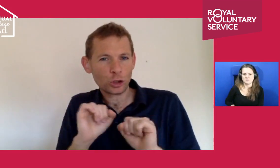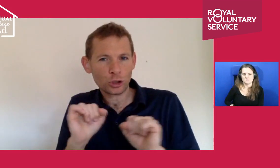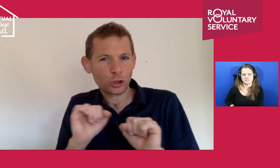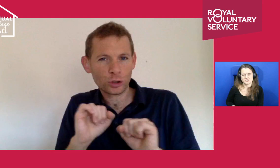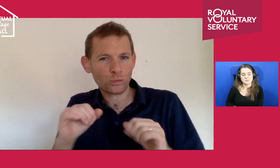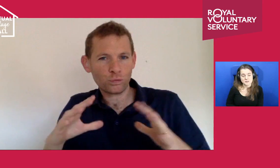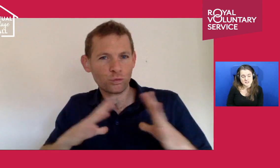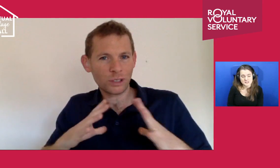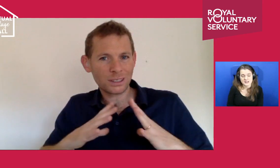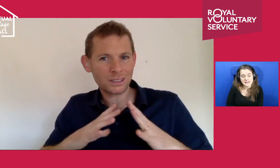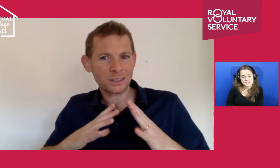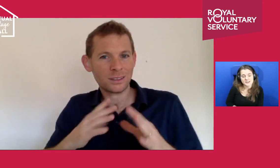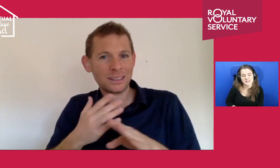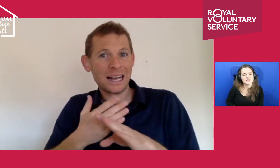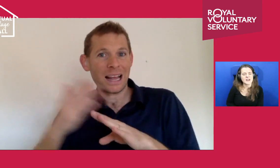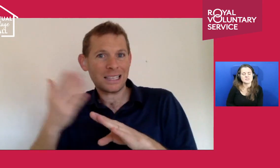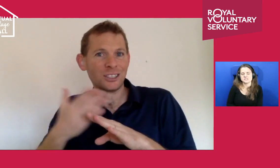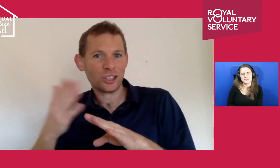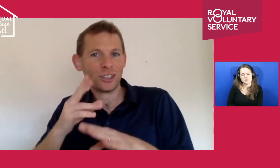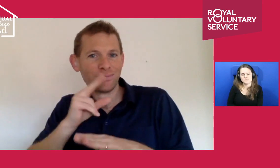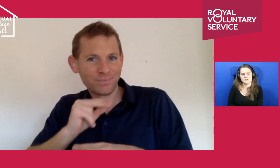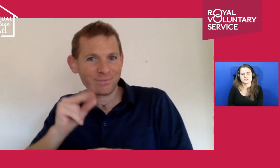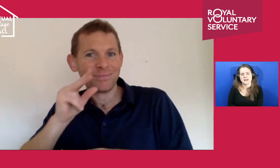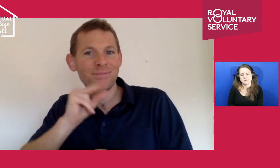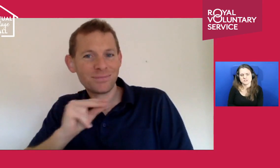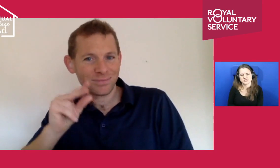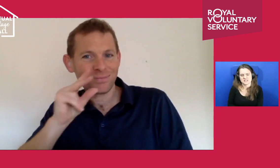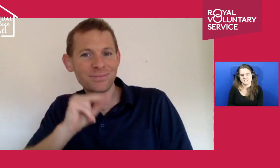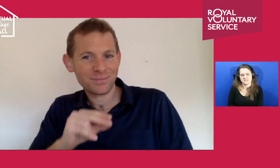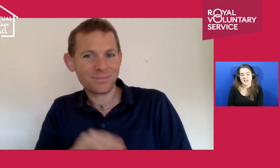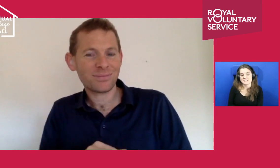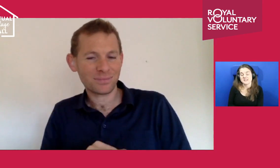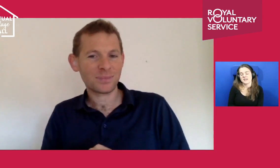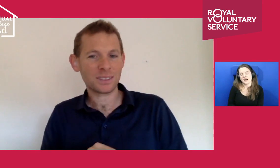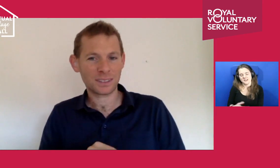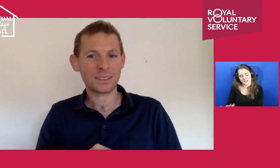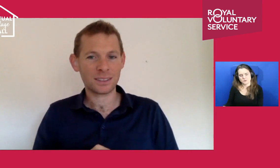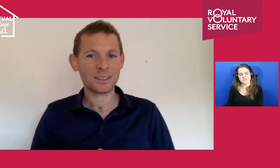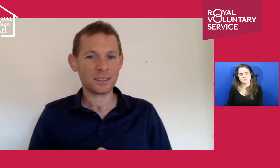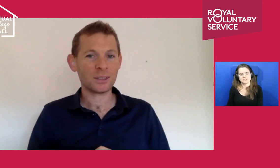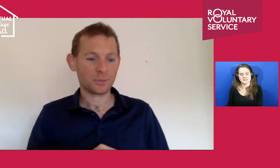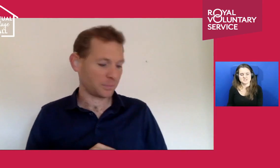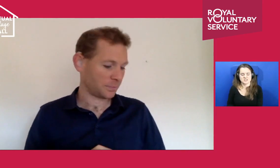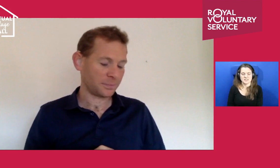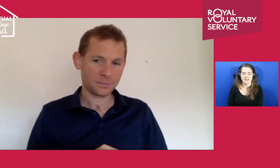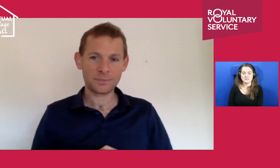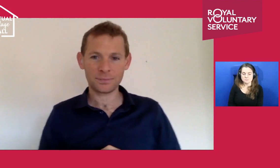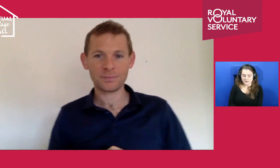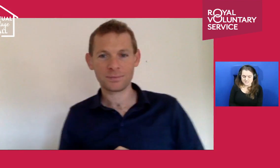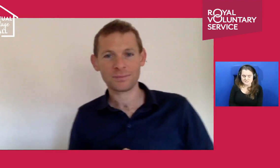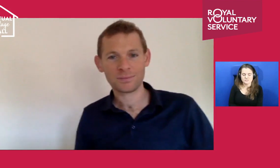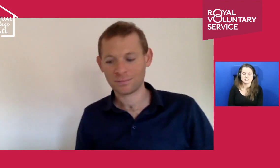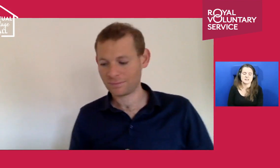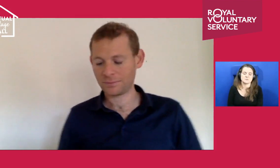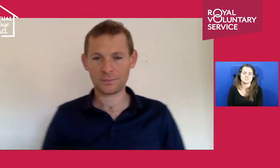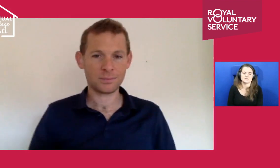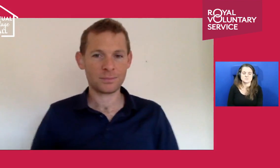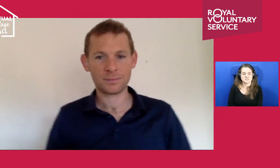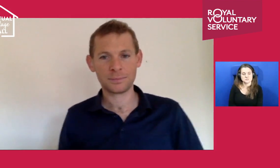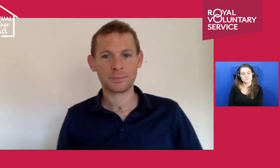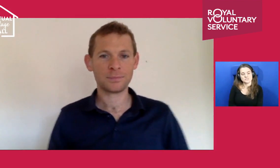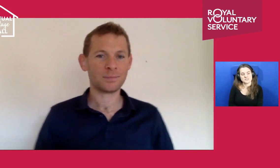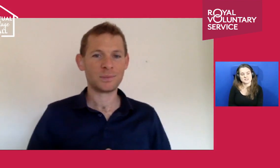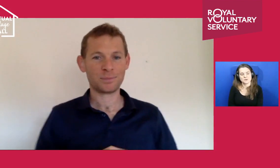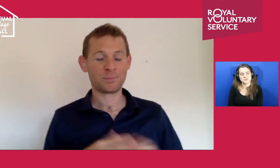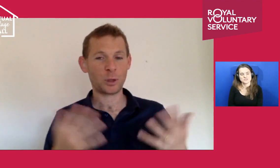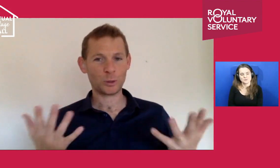going to be able to speak clearly. They haven't developed those language skills yet, and language comes later down the line, but first language of